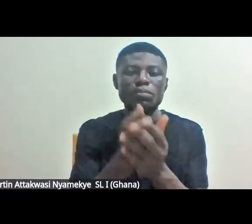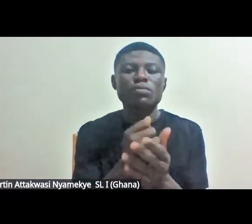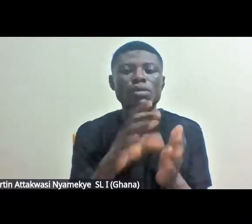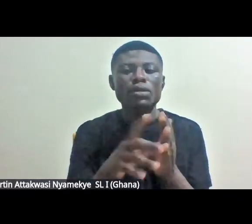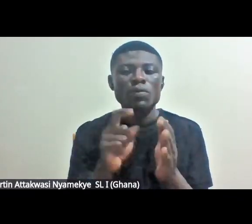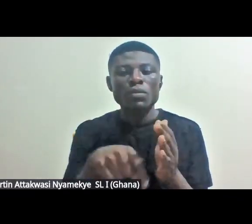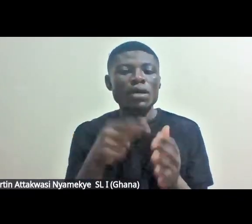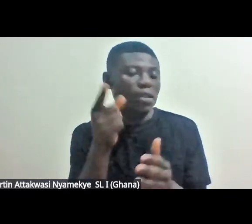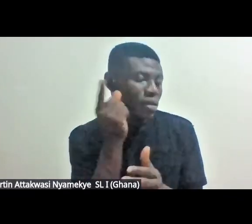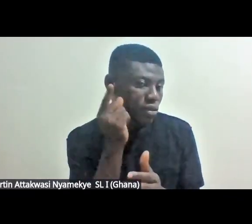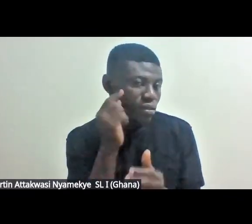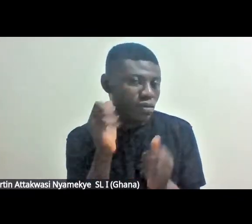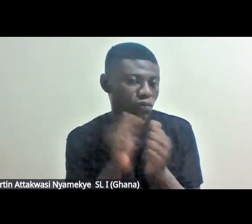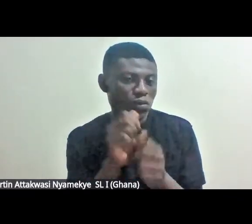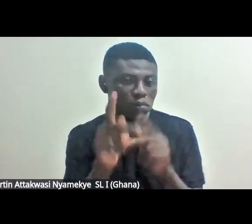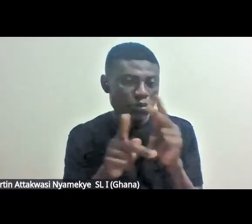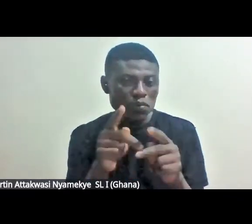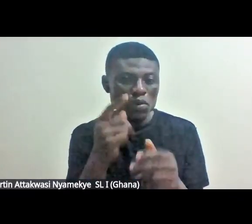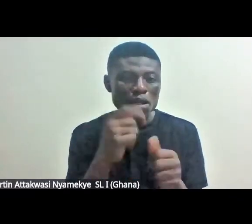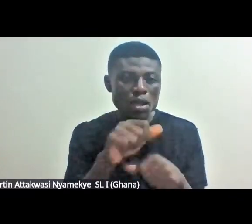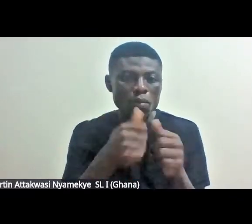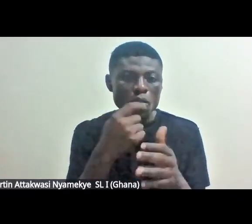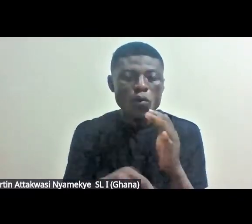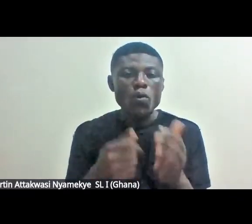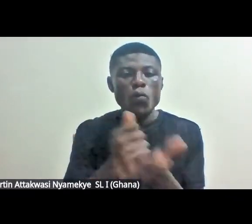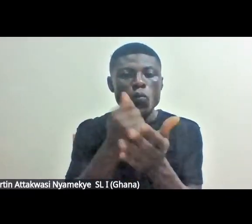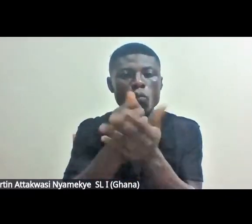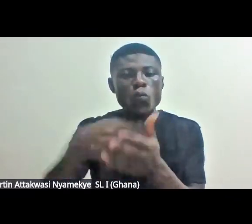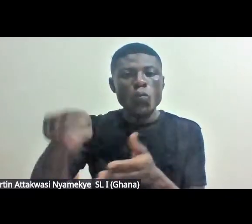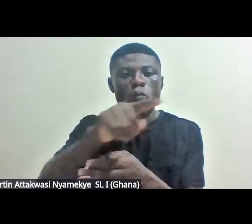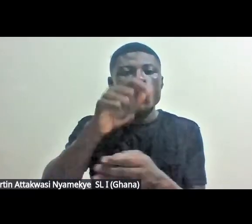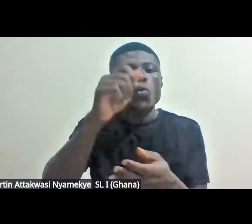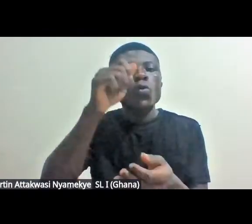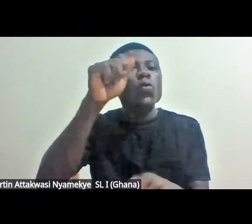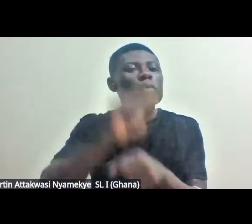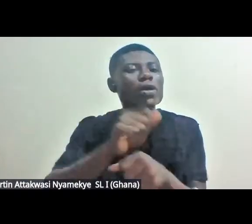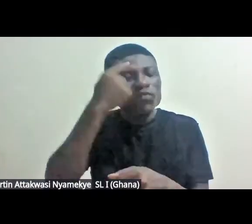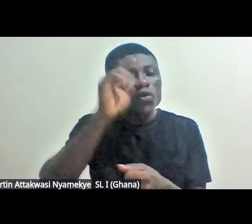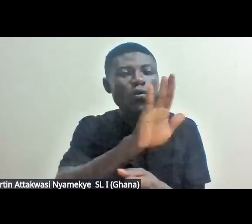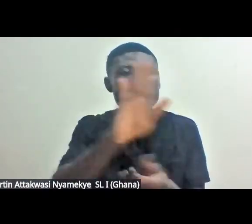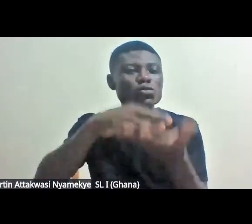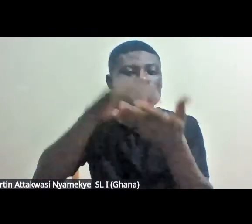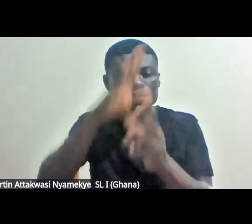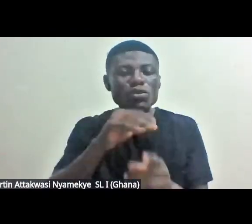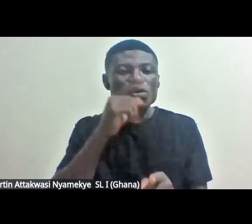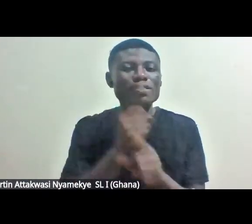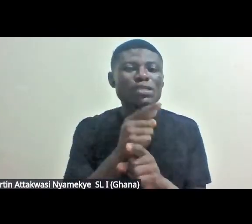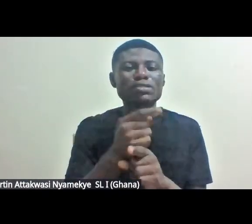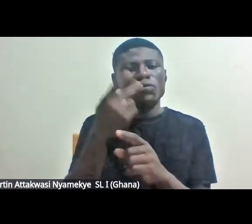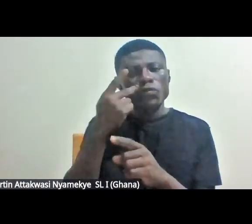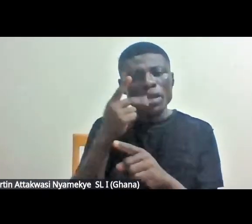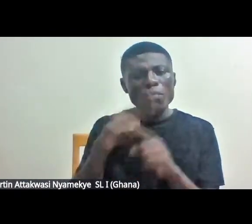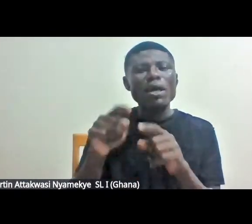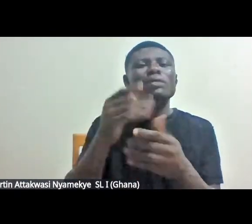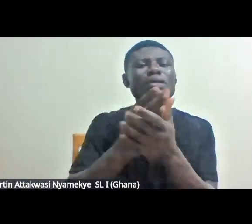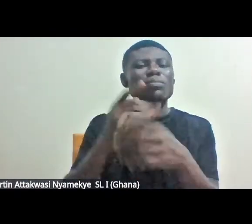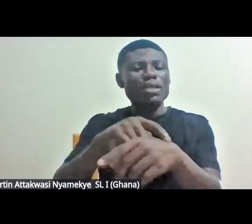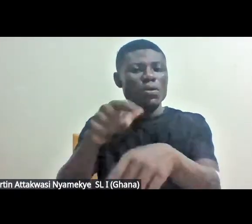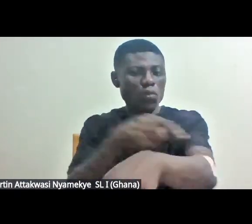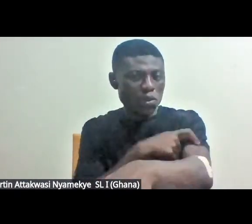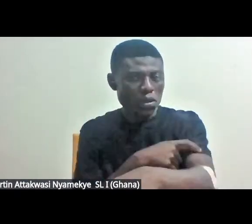listen to them about what works for them. So it might take a little longer, but if we